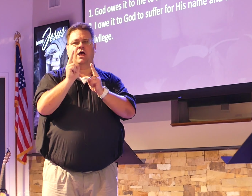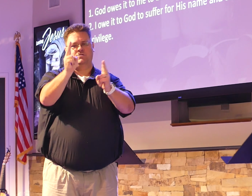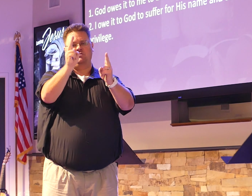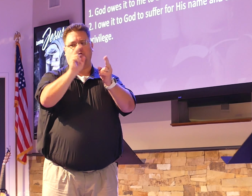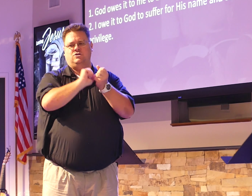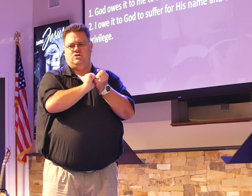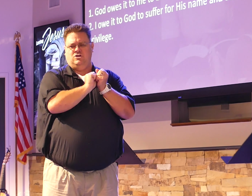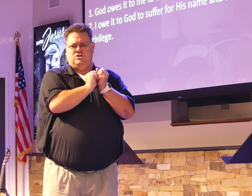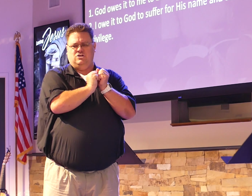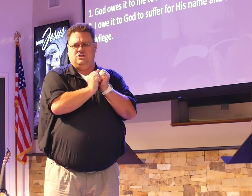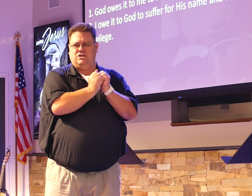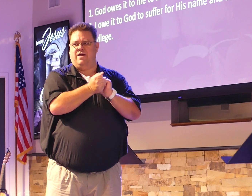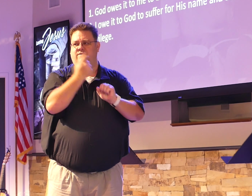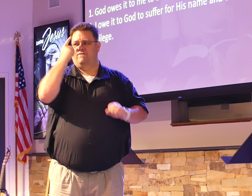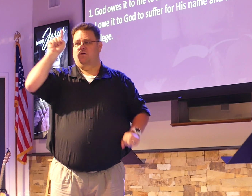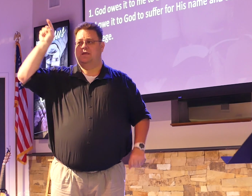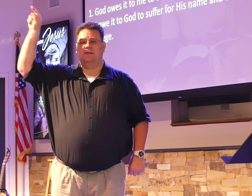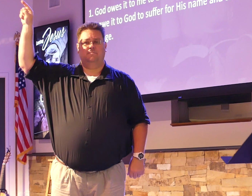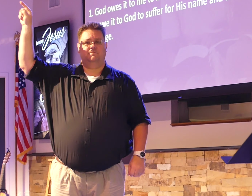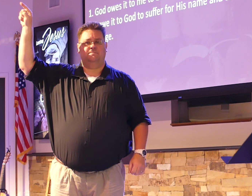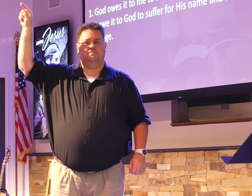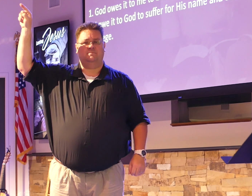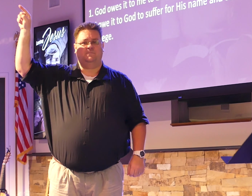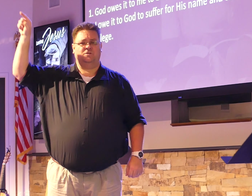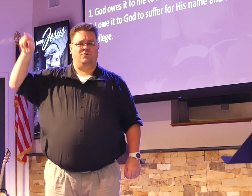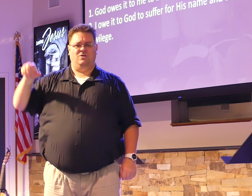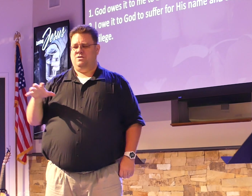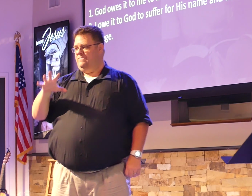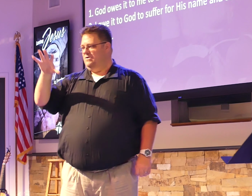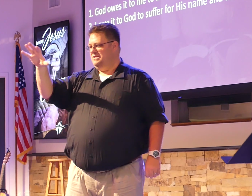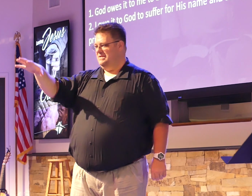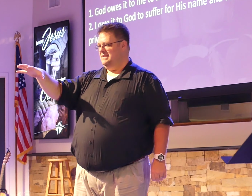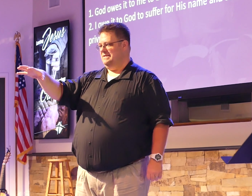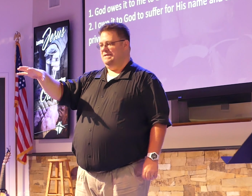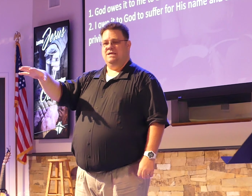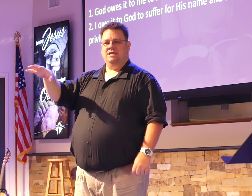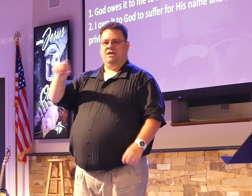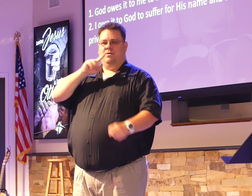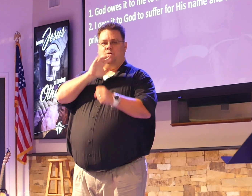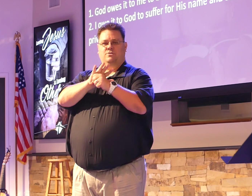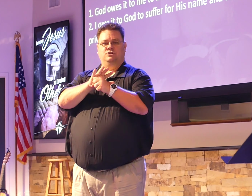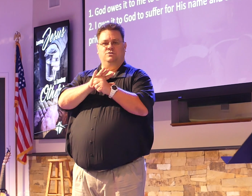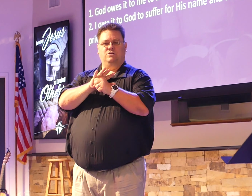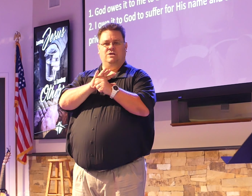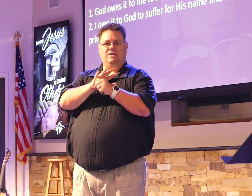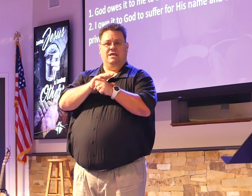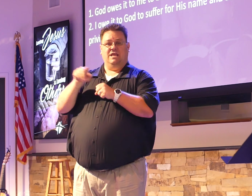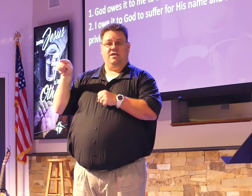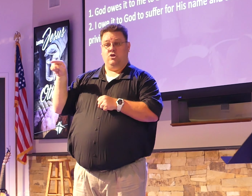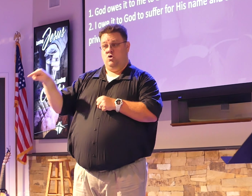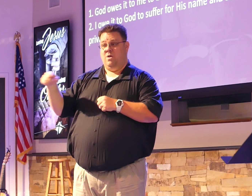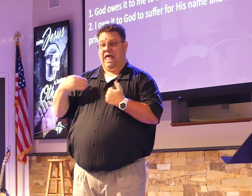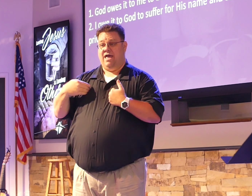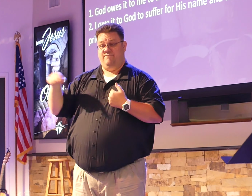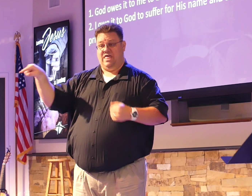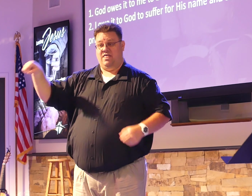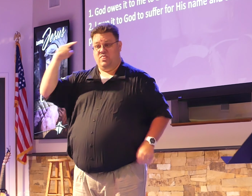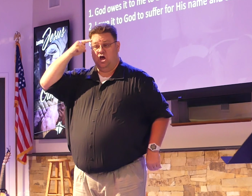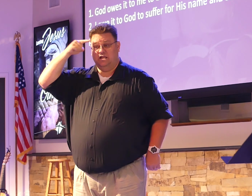That first mindset that you're looking at, I guarantee you, if that's a person's mindset, they will not